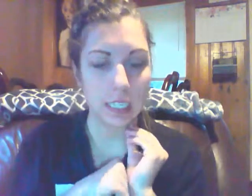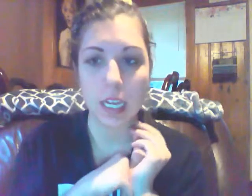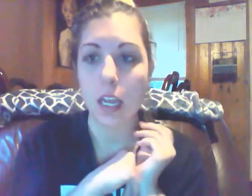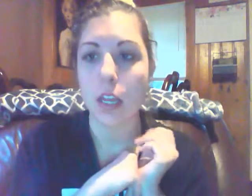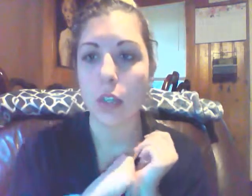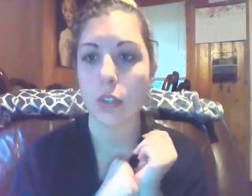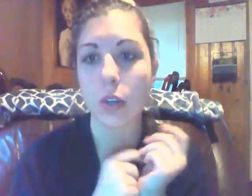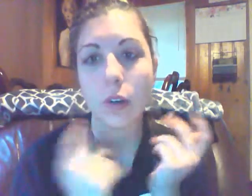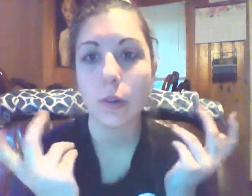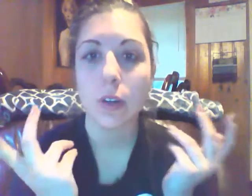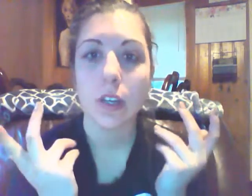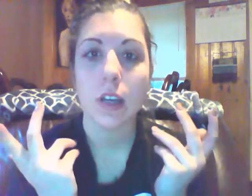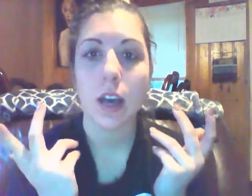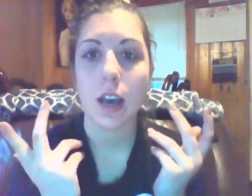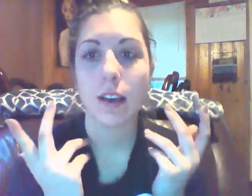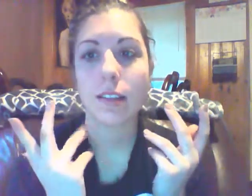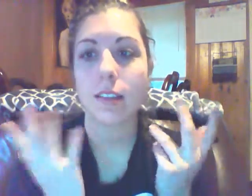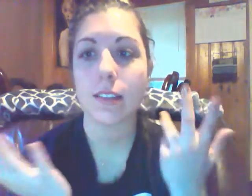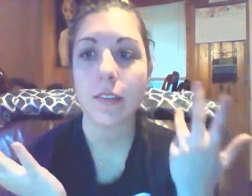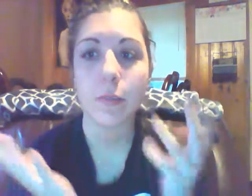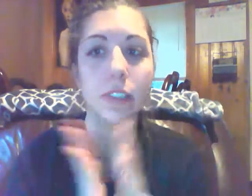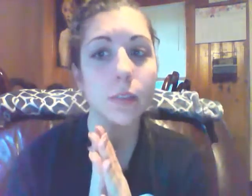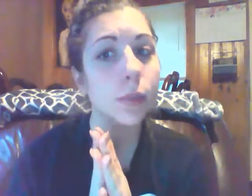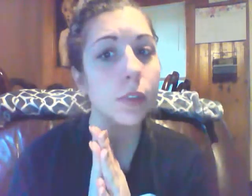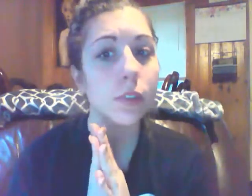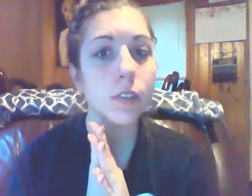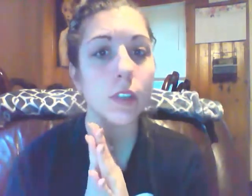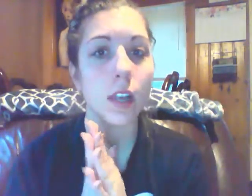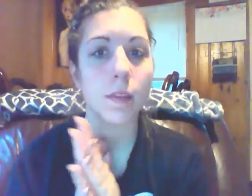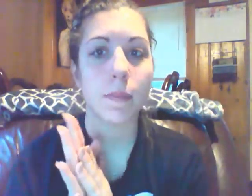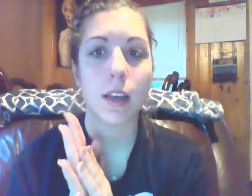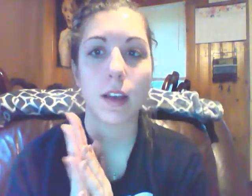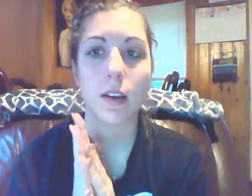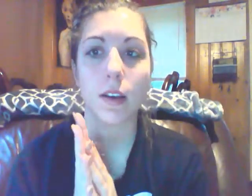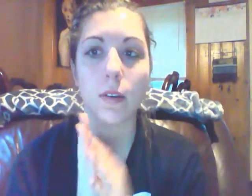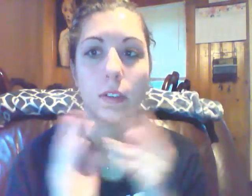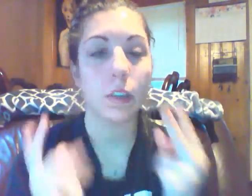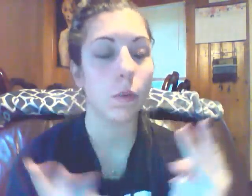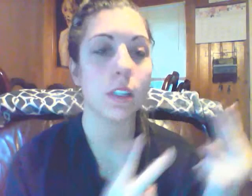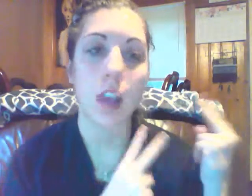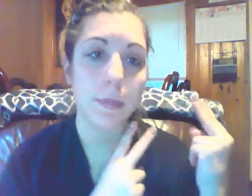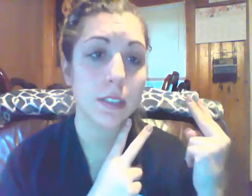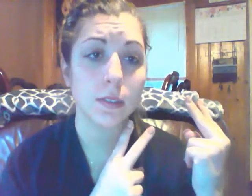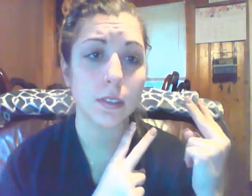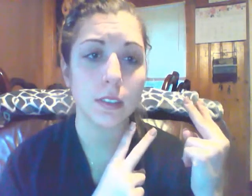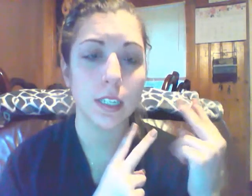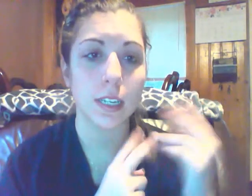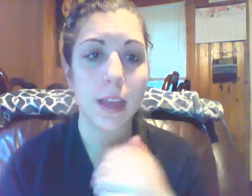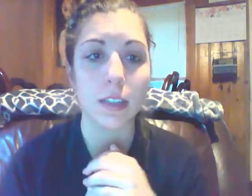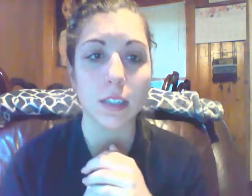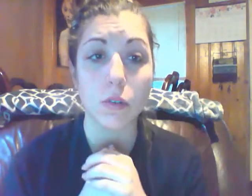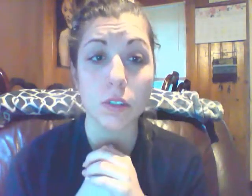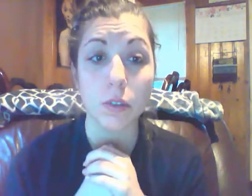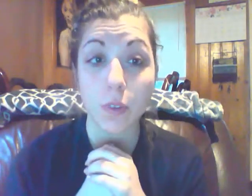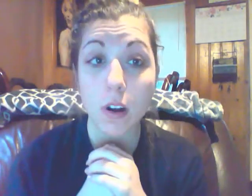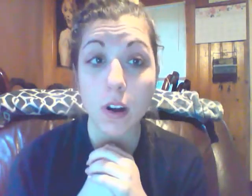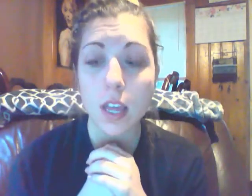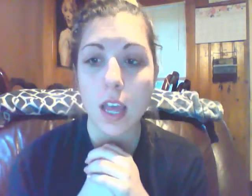it. So the 7 principles, what topics, looking back on the course so far,